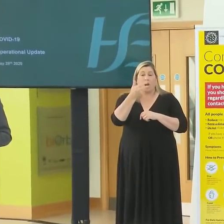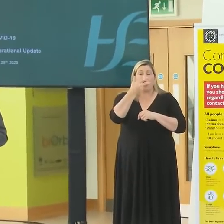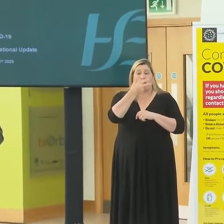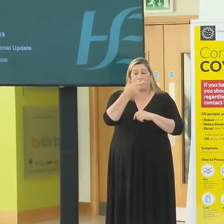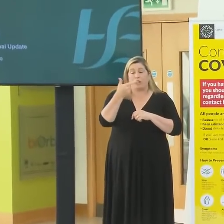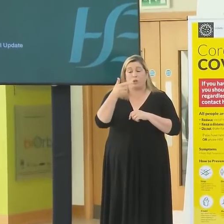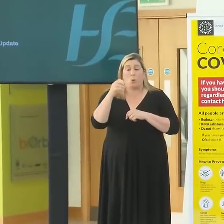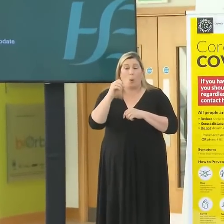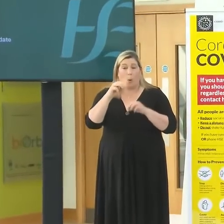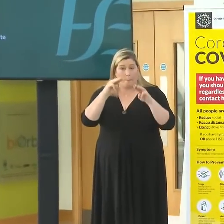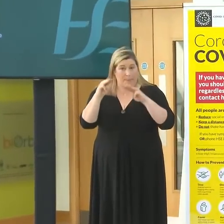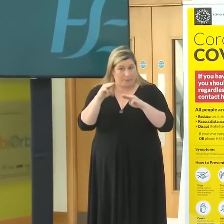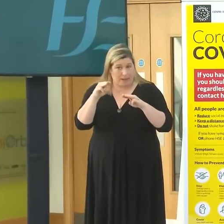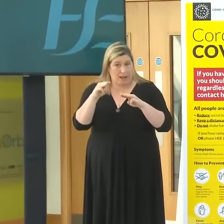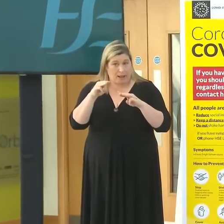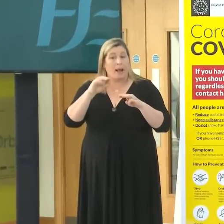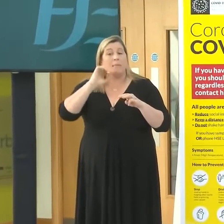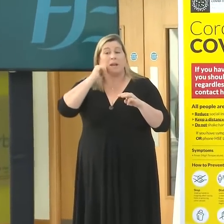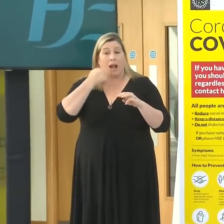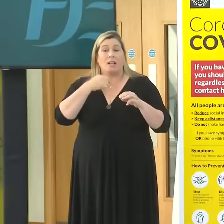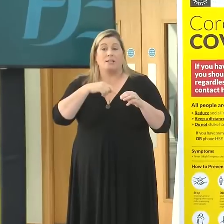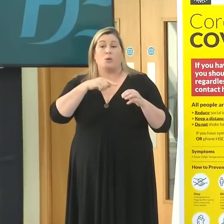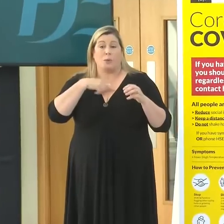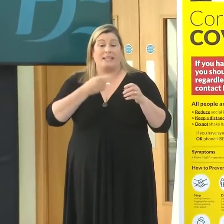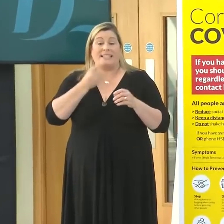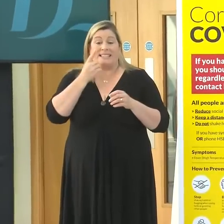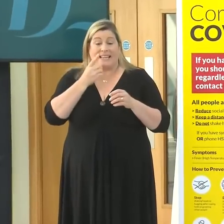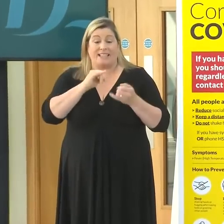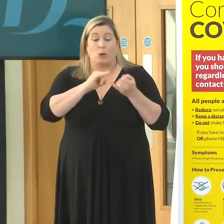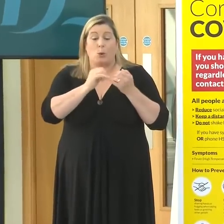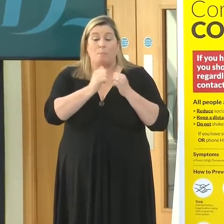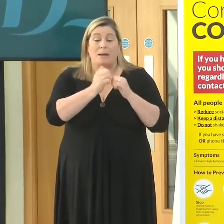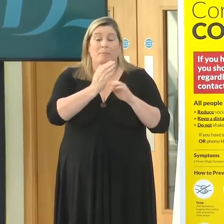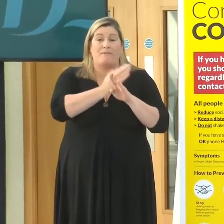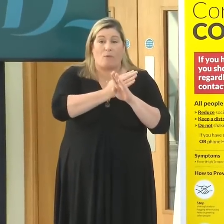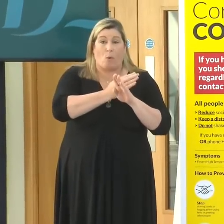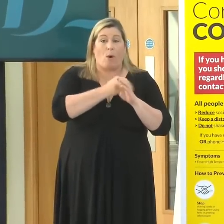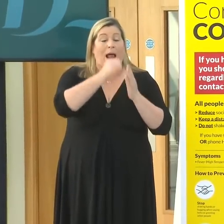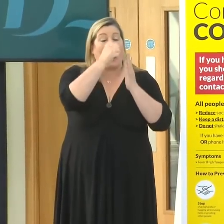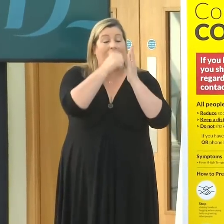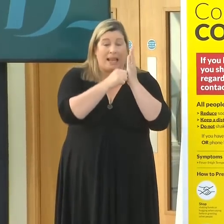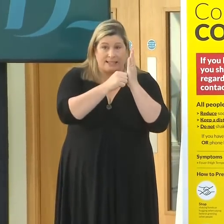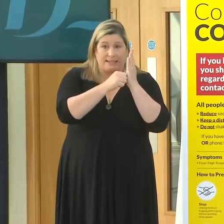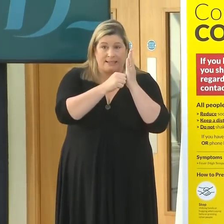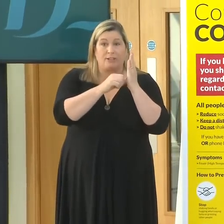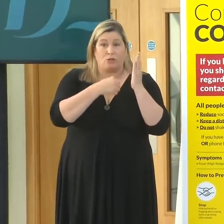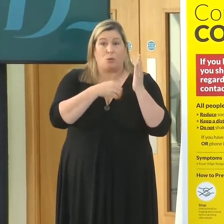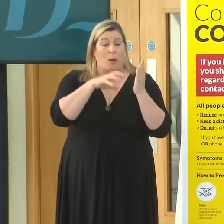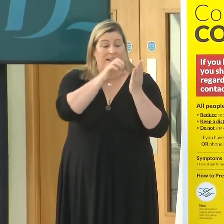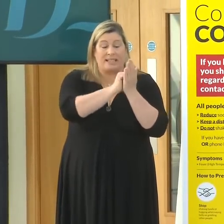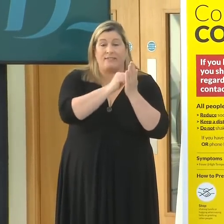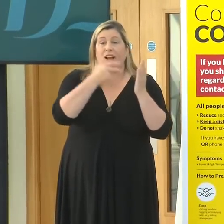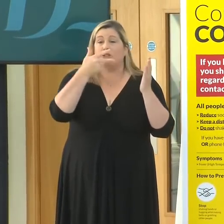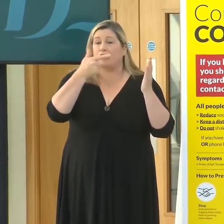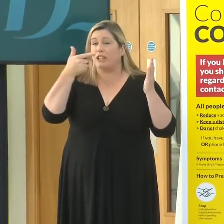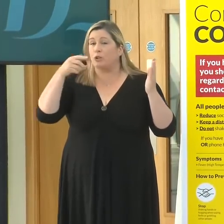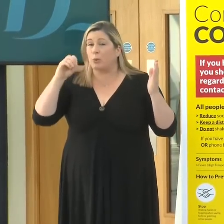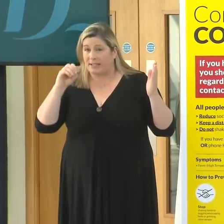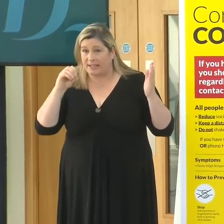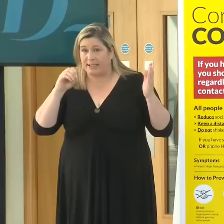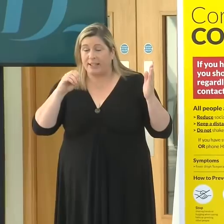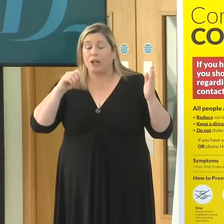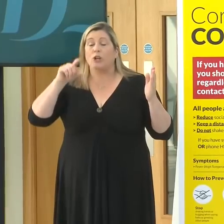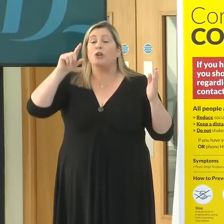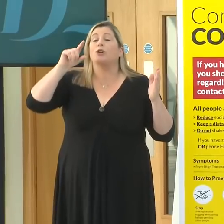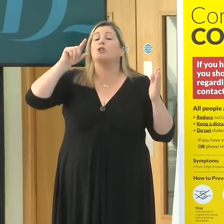people who are contacts. Of that, 12% of those tested positive. Okay, and of